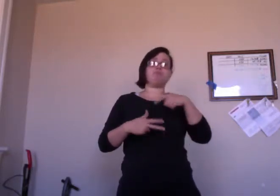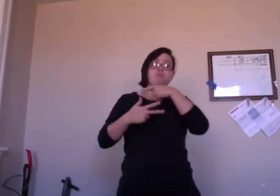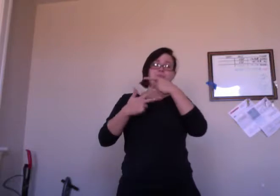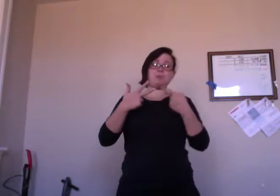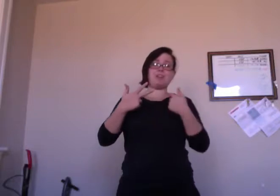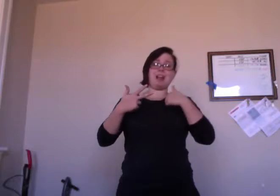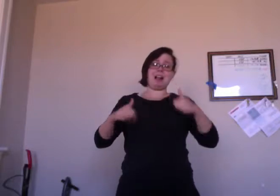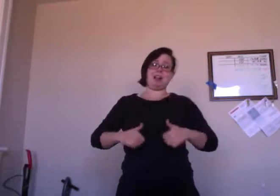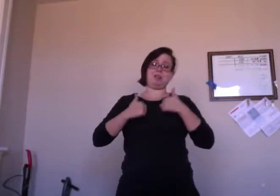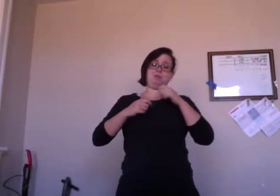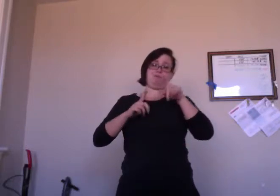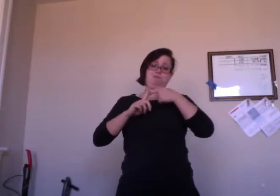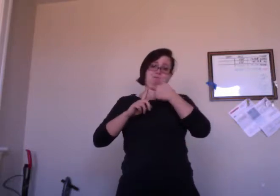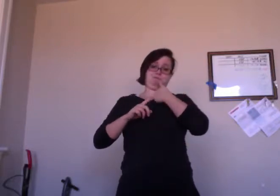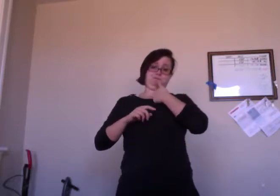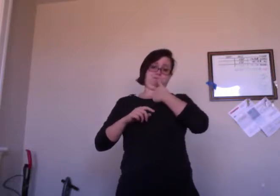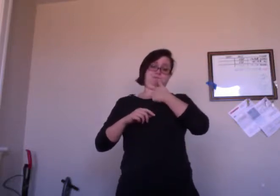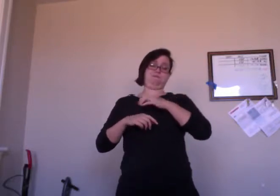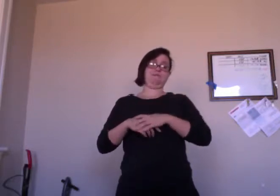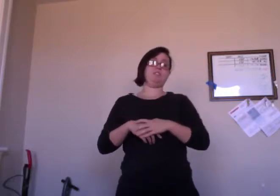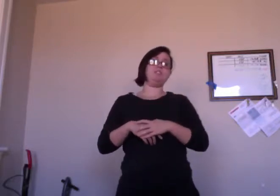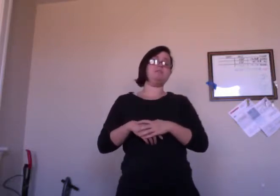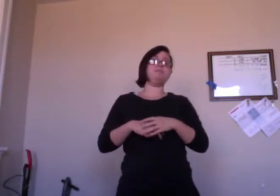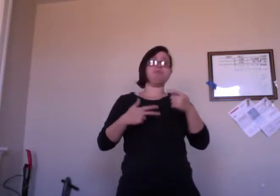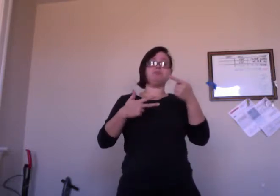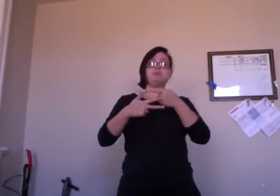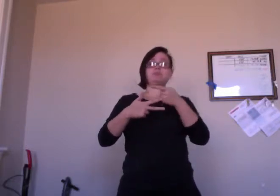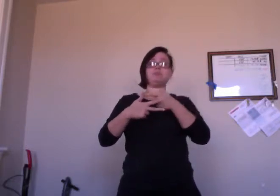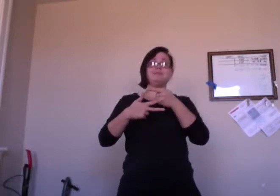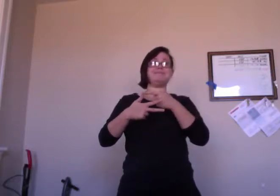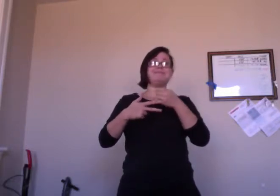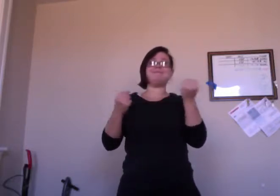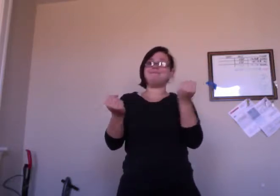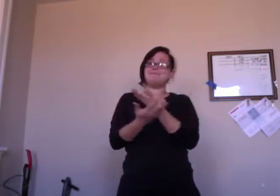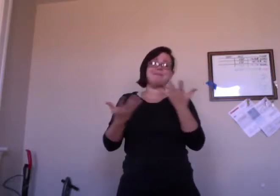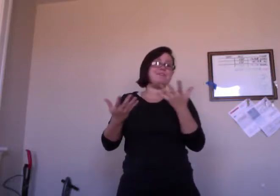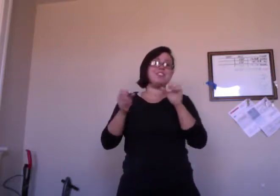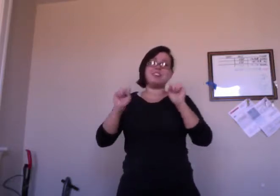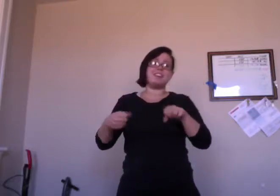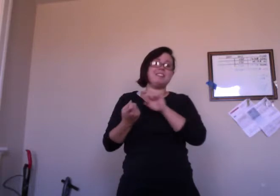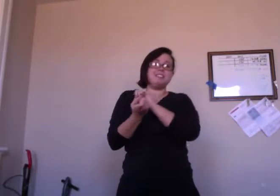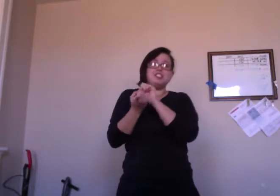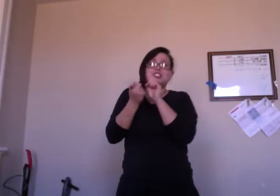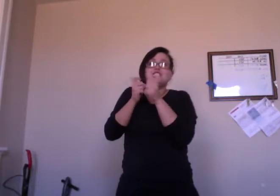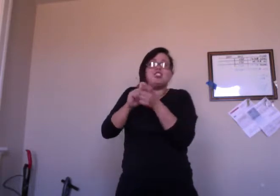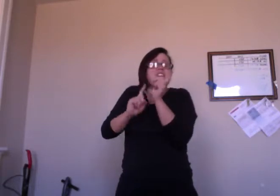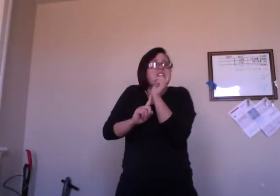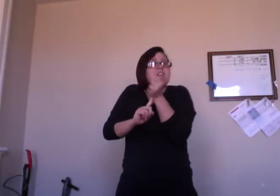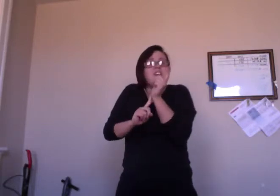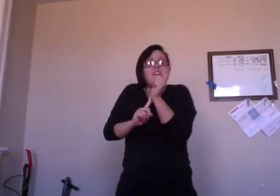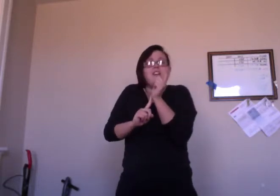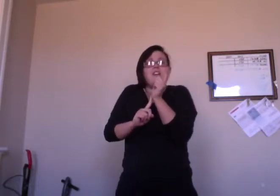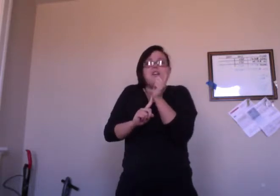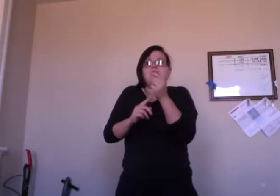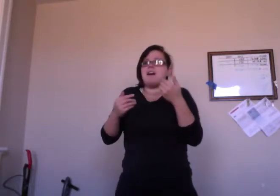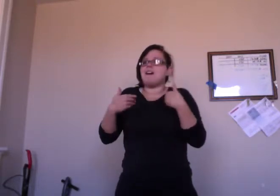that day. I learned that it all changes in an instant. We have this bucket list, we have these things we want